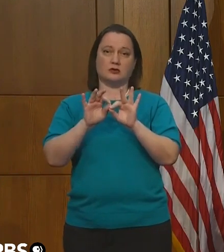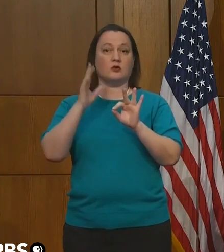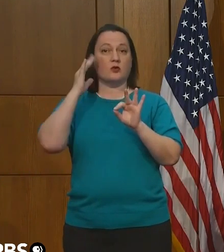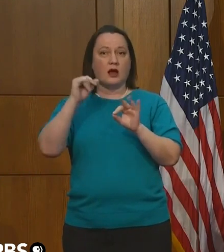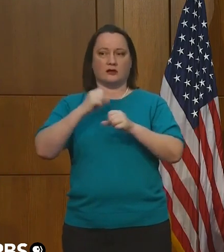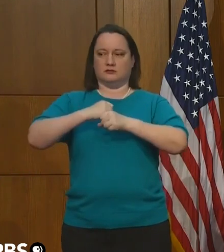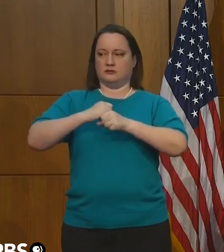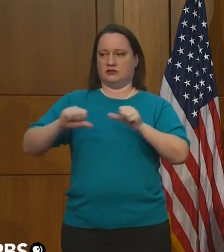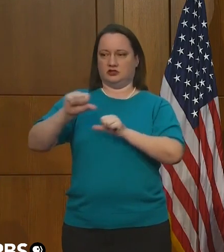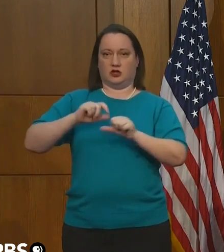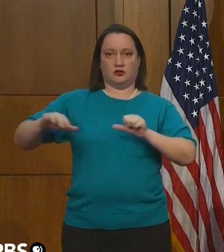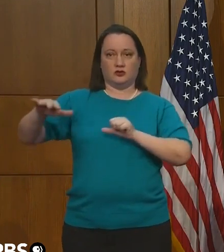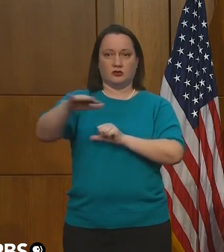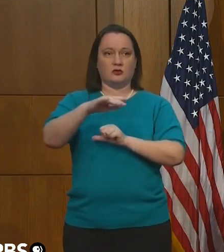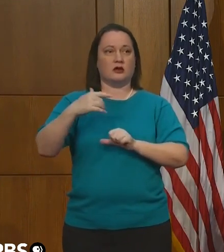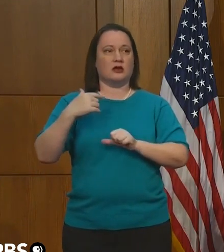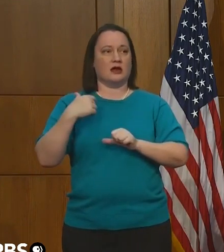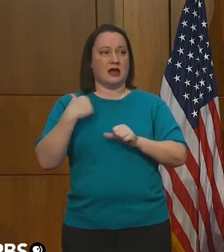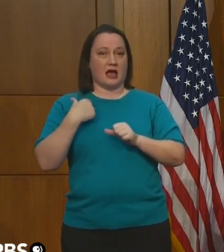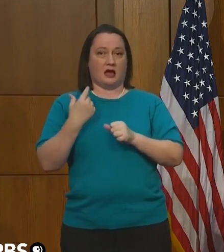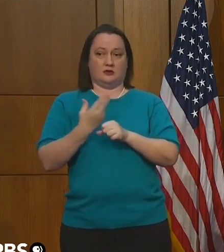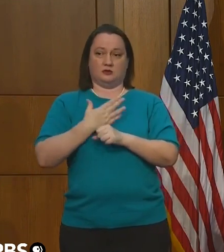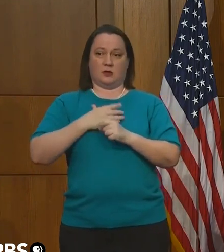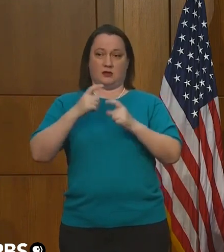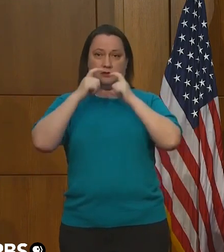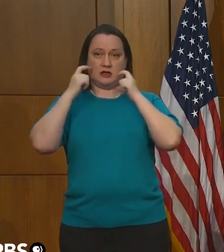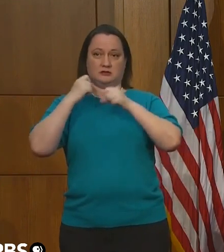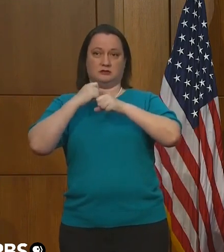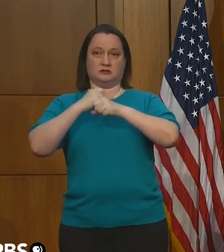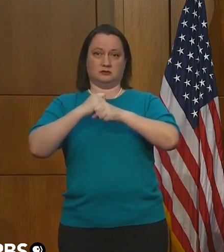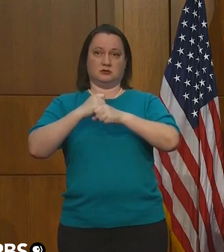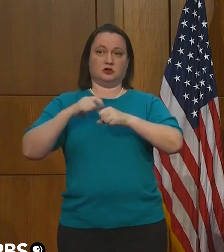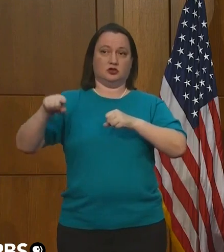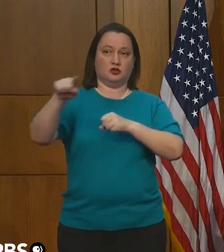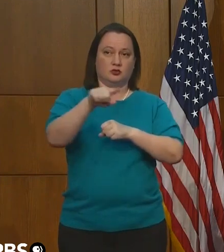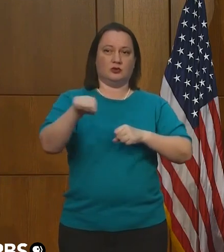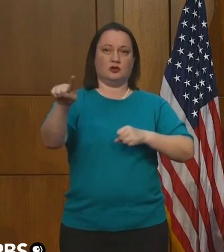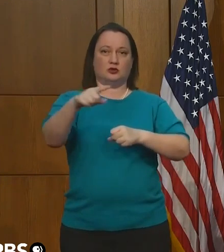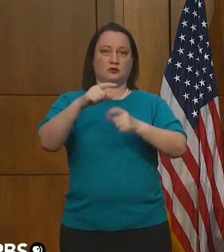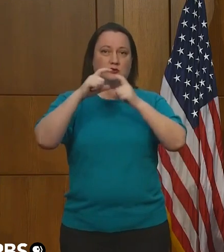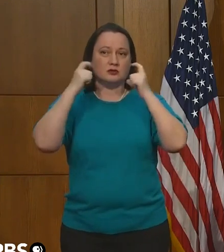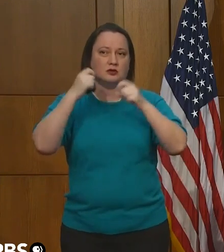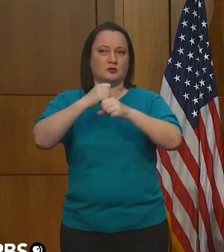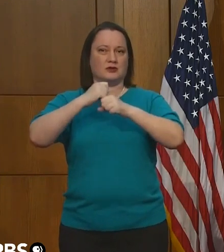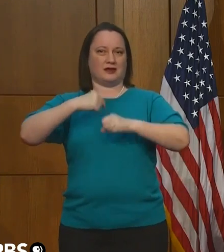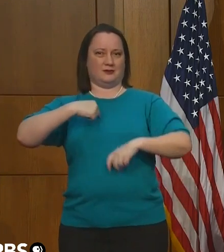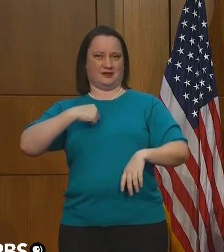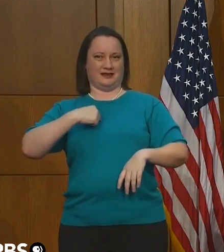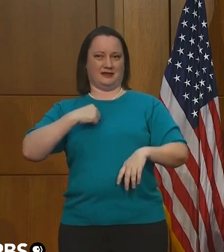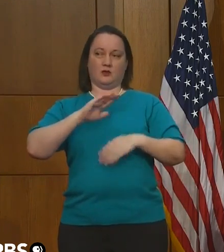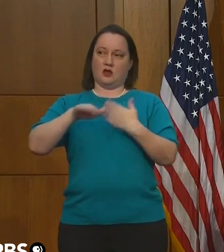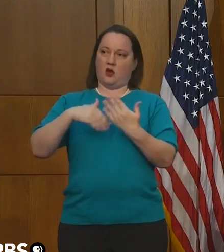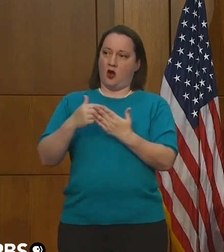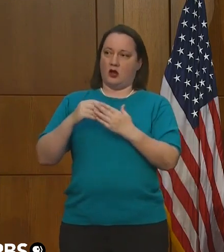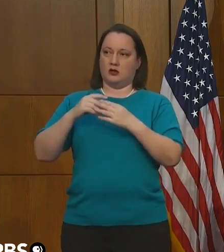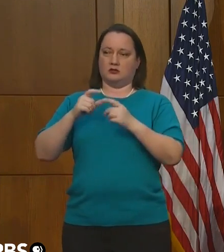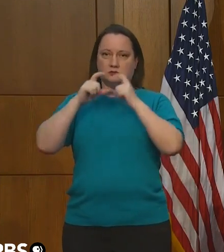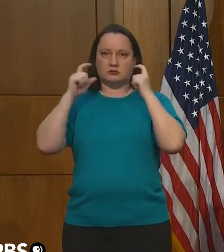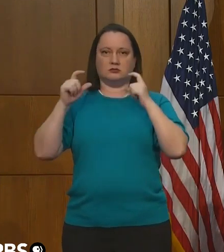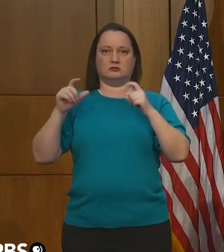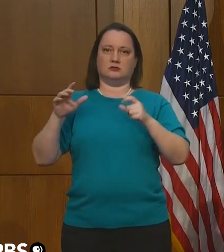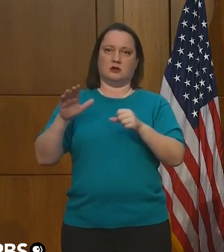each other. I wear a mask to protect you. You wear a mask to protect me. We wear masks, all of us, in order to protect